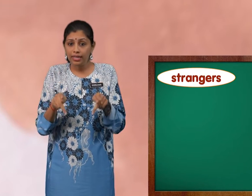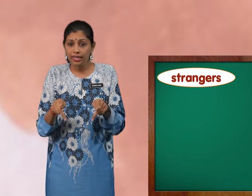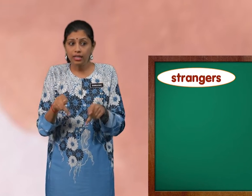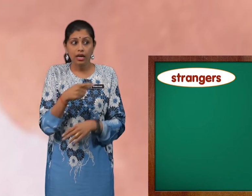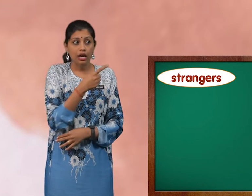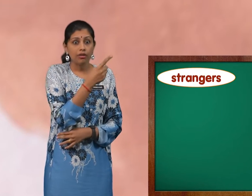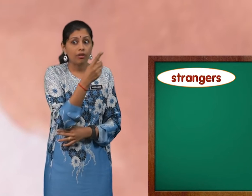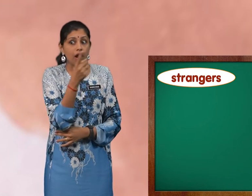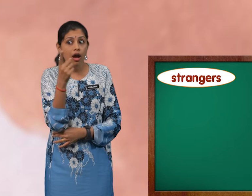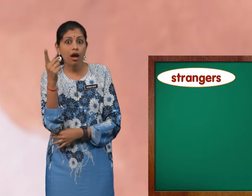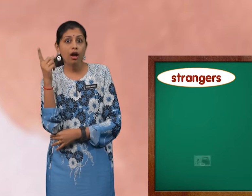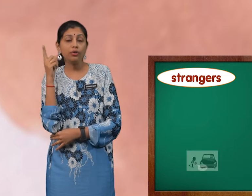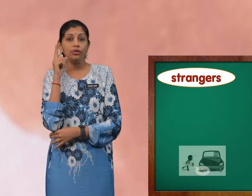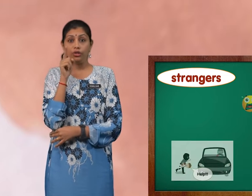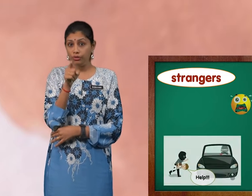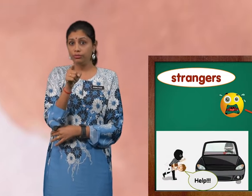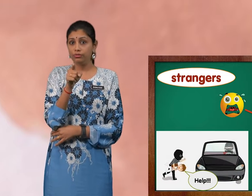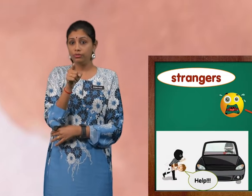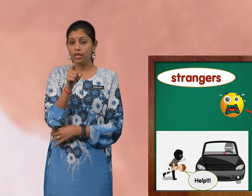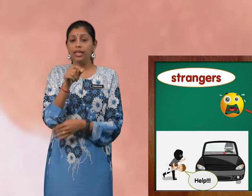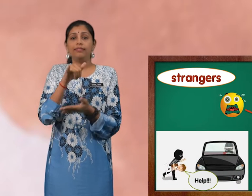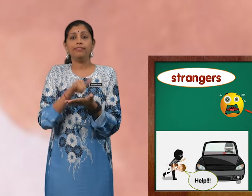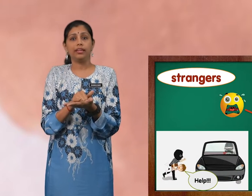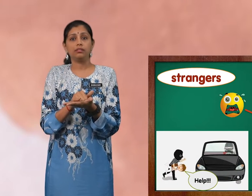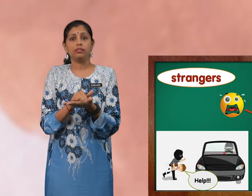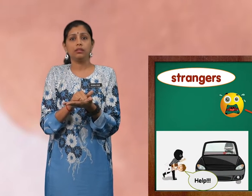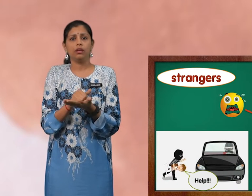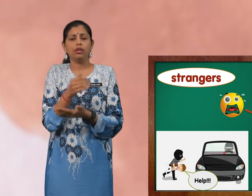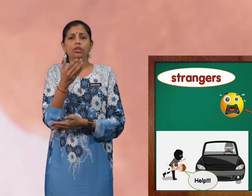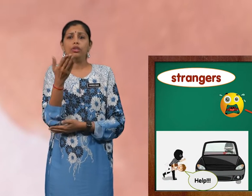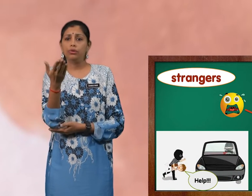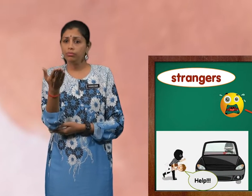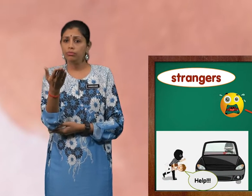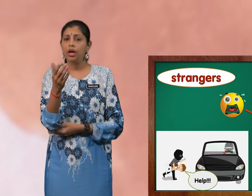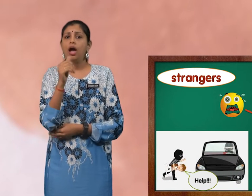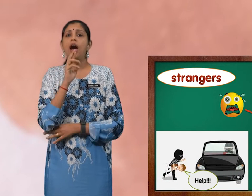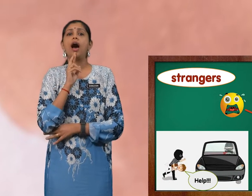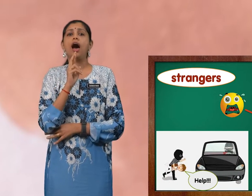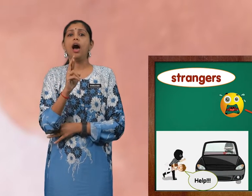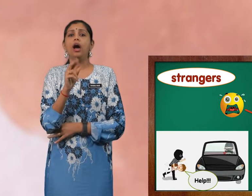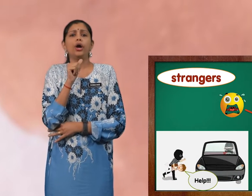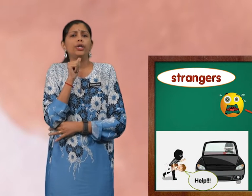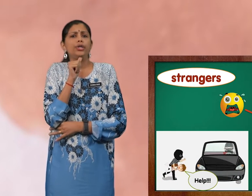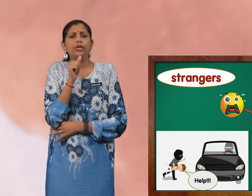people around you that you are